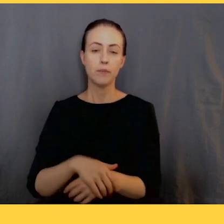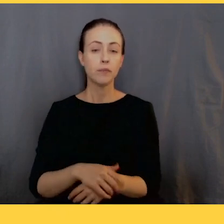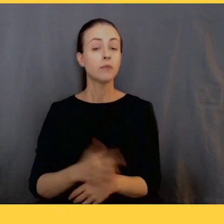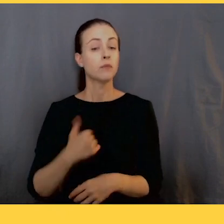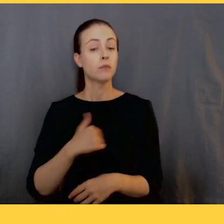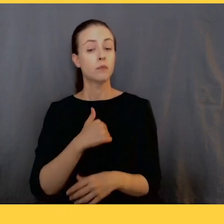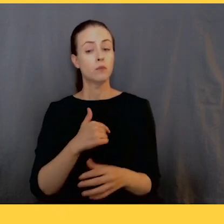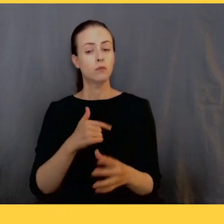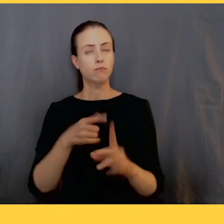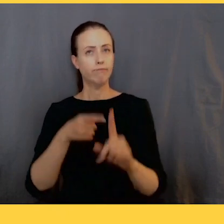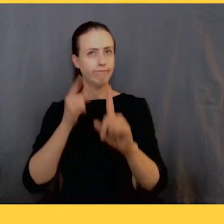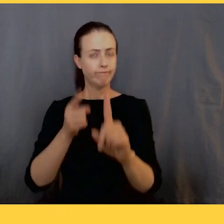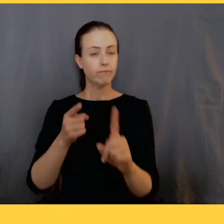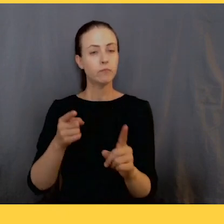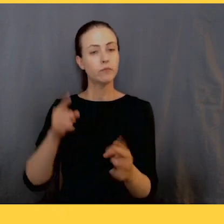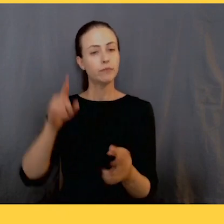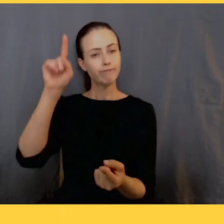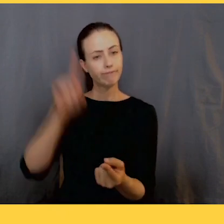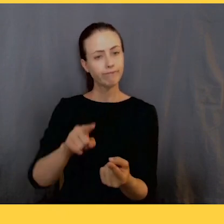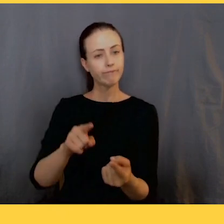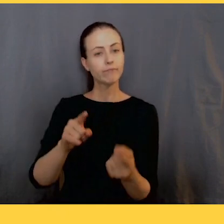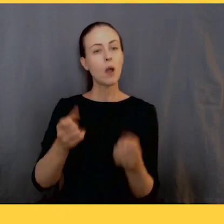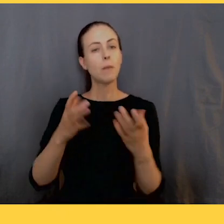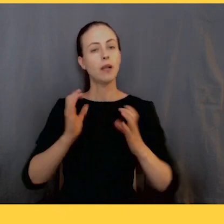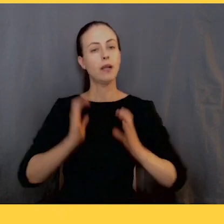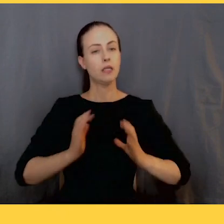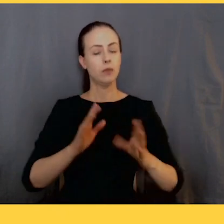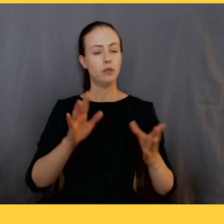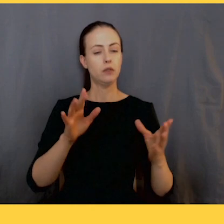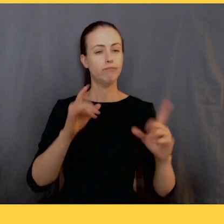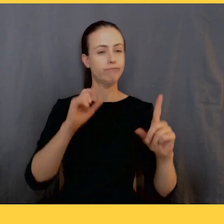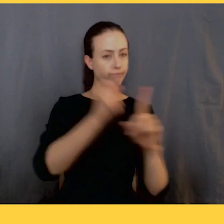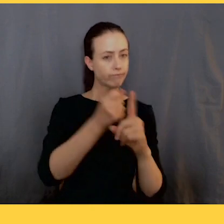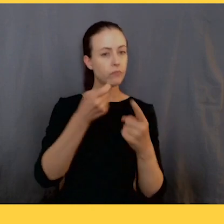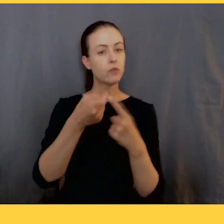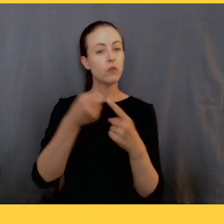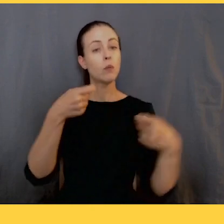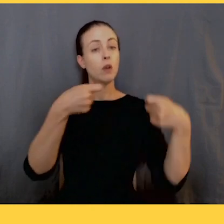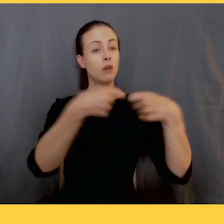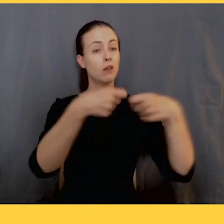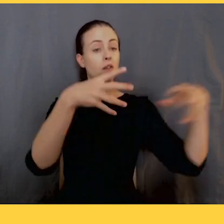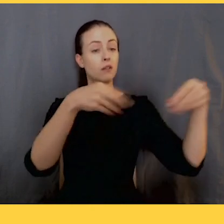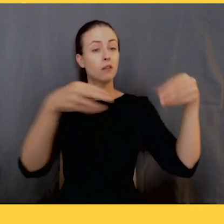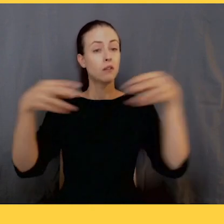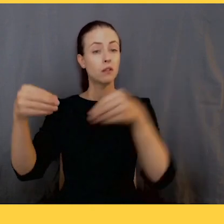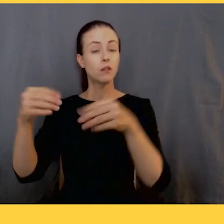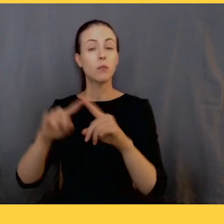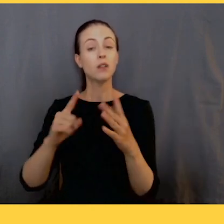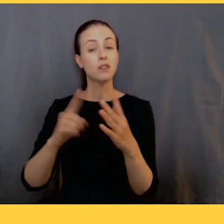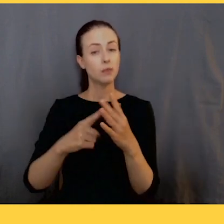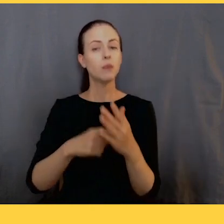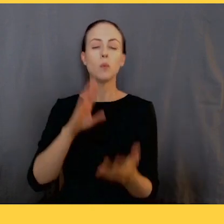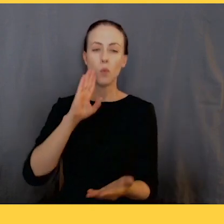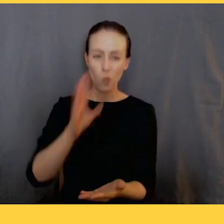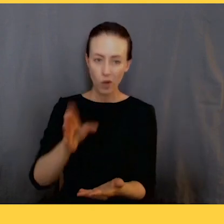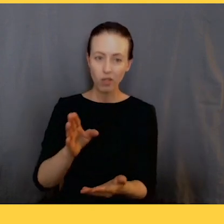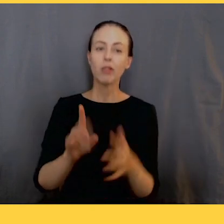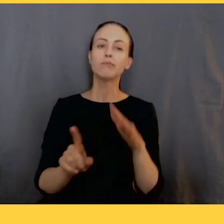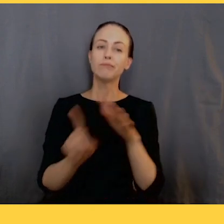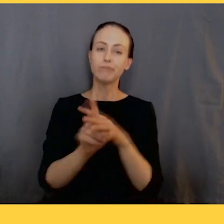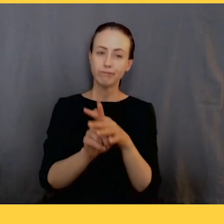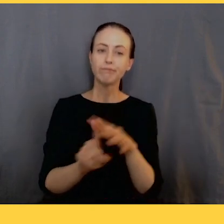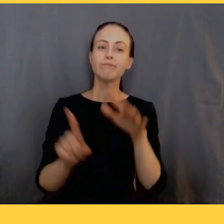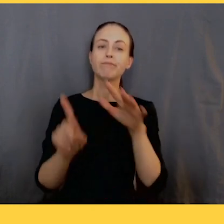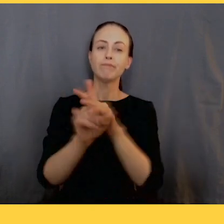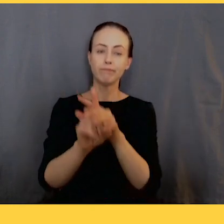PSPS, but PSPS will have to remain available as a tool to mitigate wildfire risk during severe weather and high fire